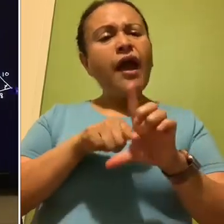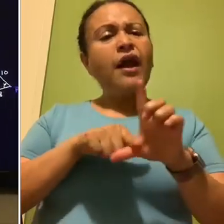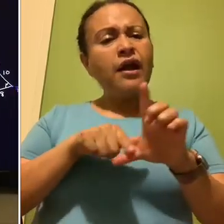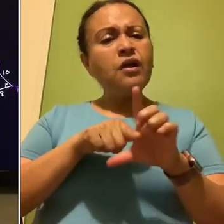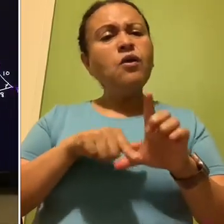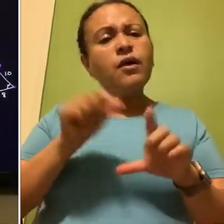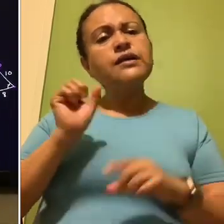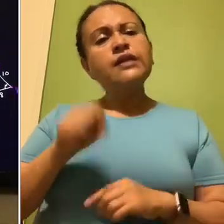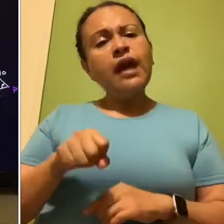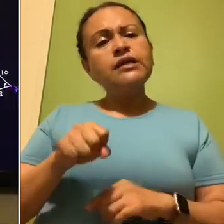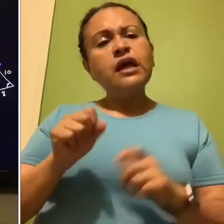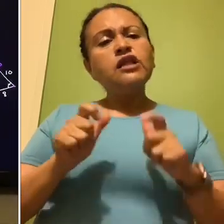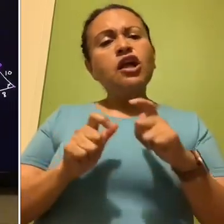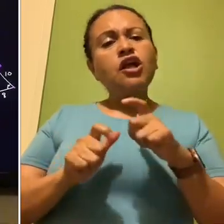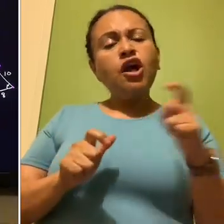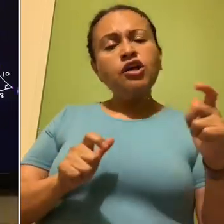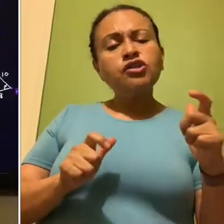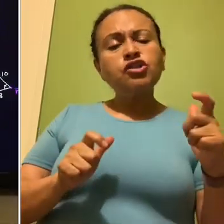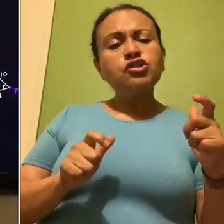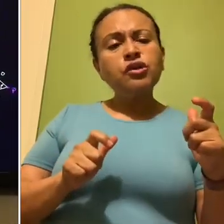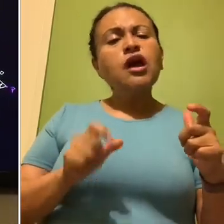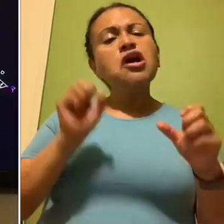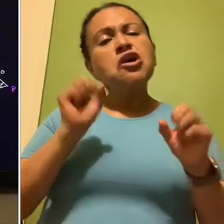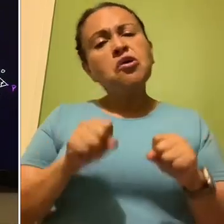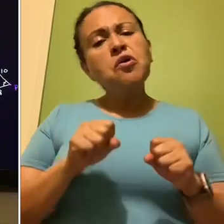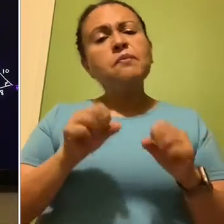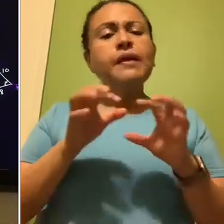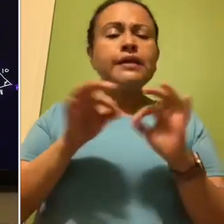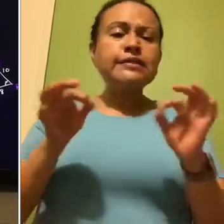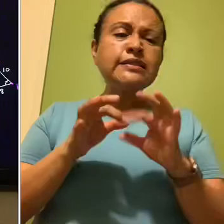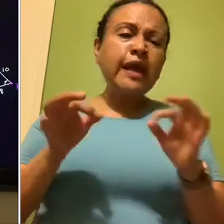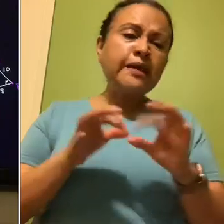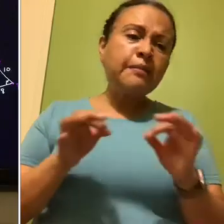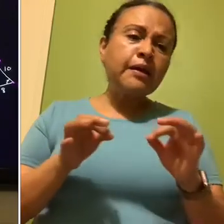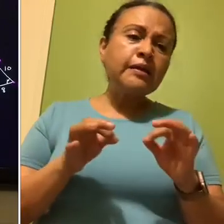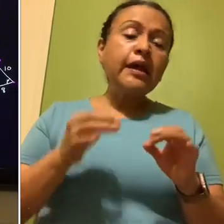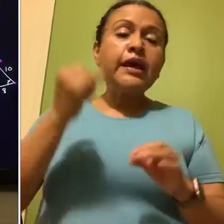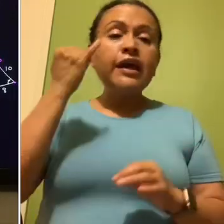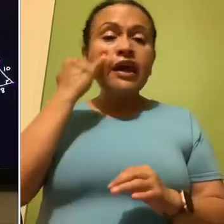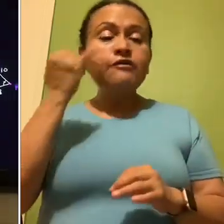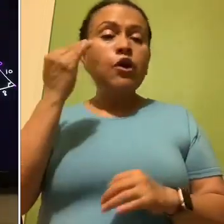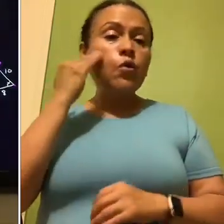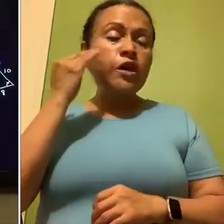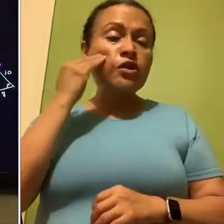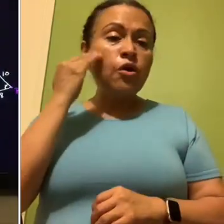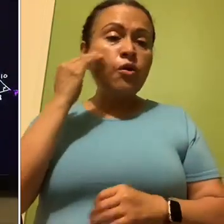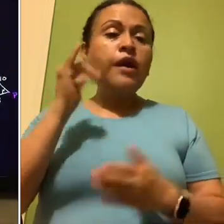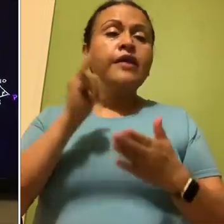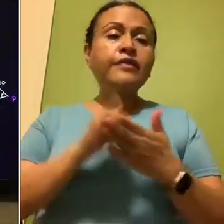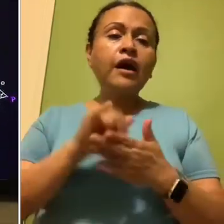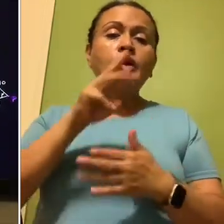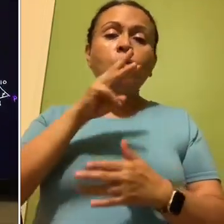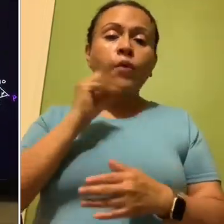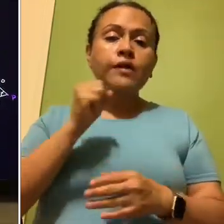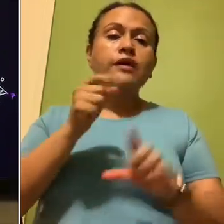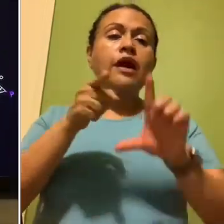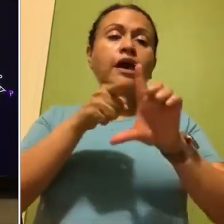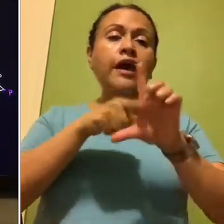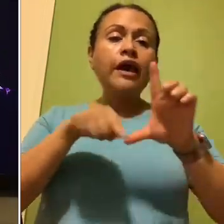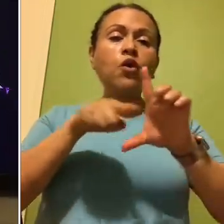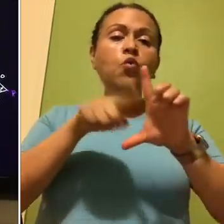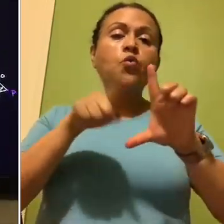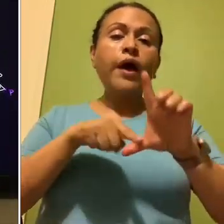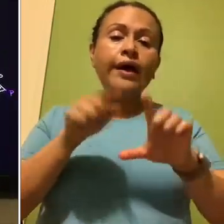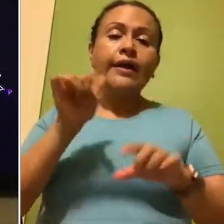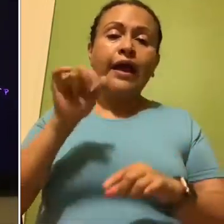This guy, they both share that angle, the larger triangle, the smaller triangle. So there could be a statement of similarity we could make if we knew that this definitely was a right